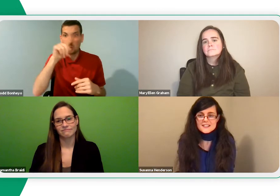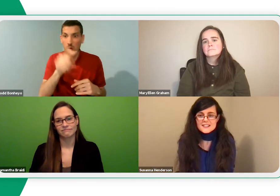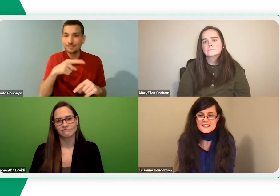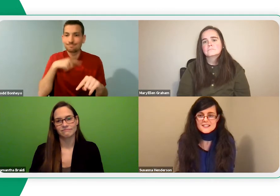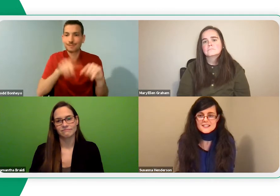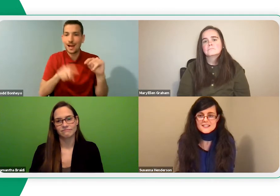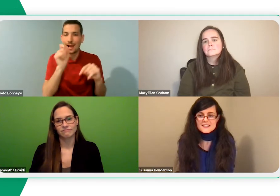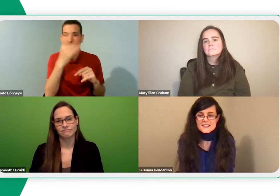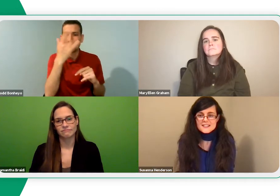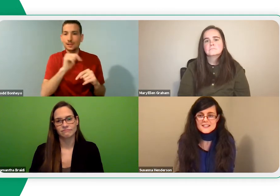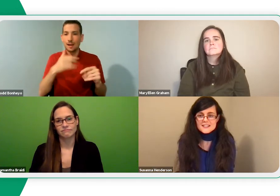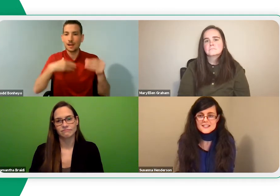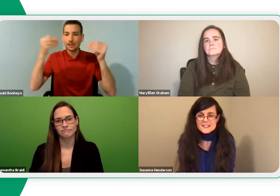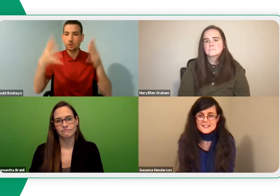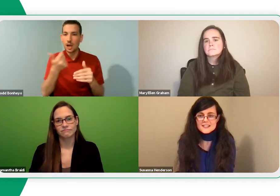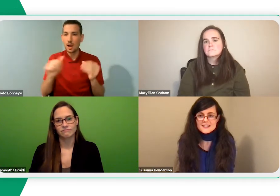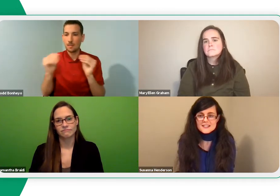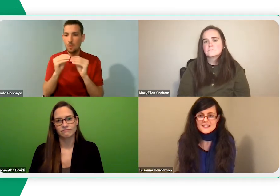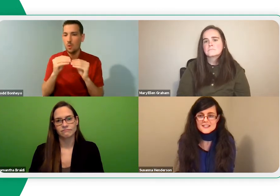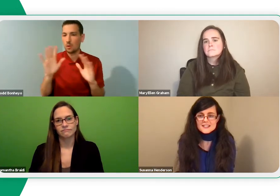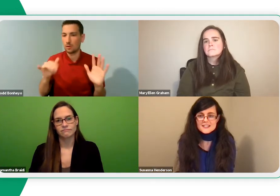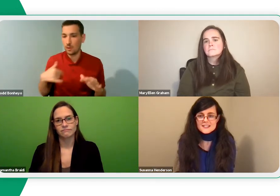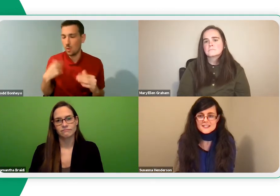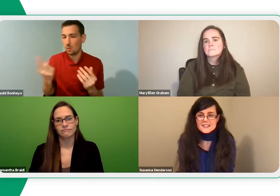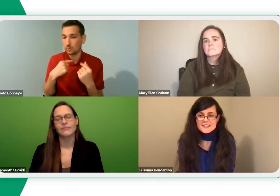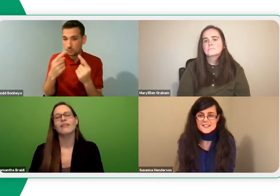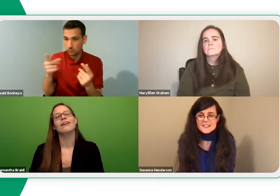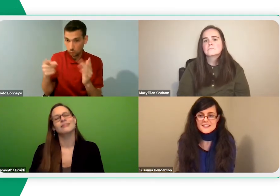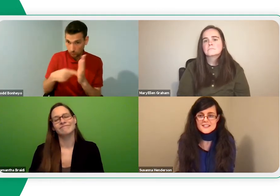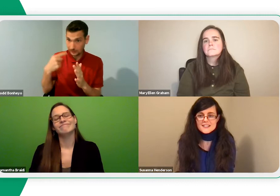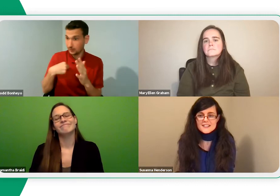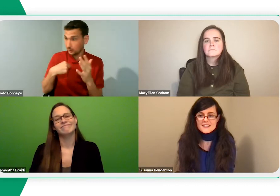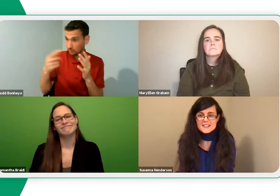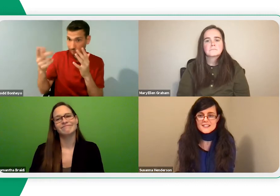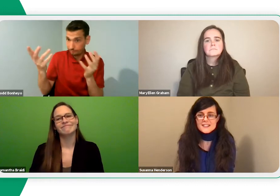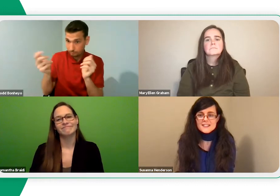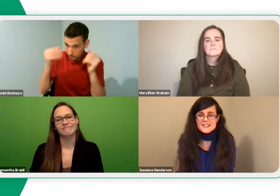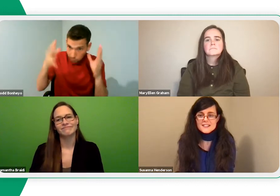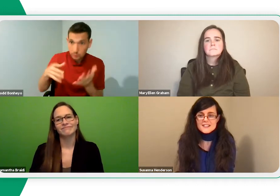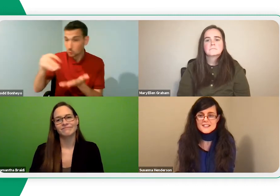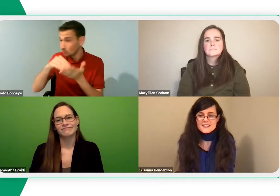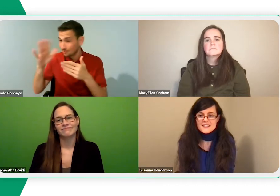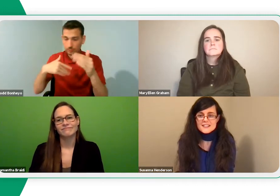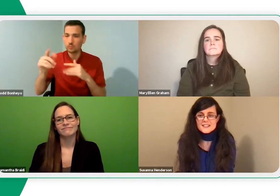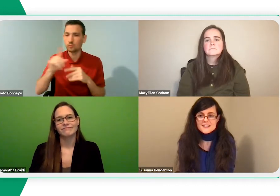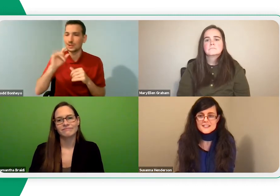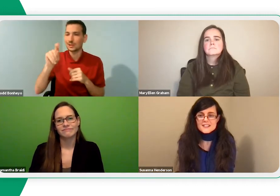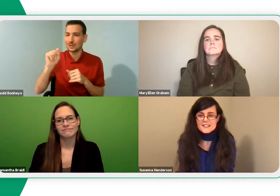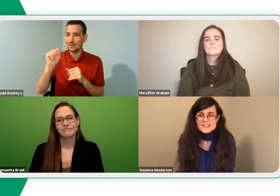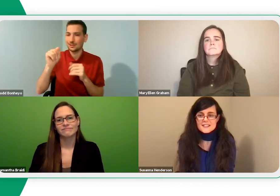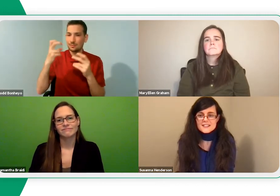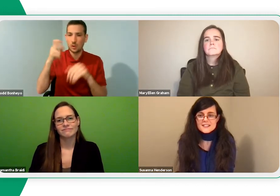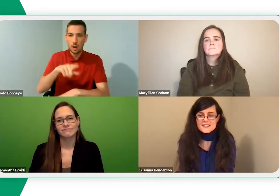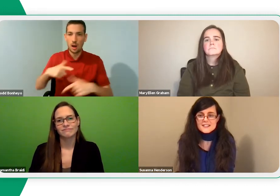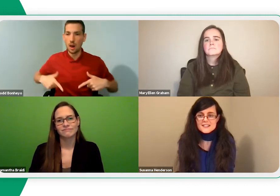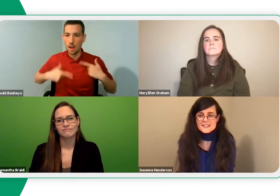after you graduate, I'm no longer accessible to you. That's not how I approach my students. Once you've met me, once you've